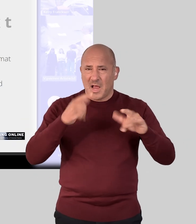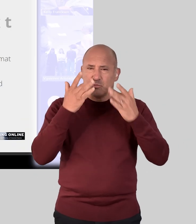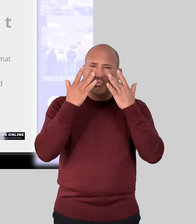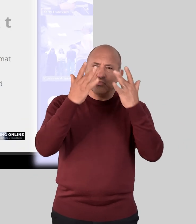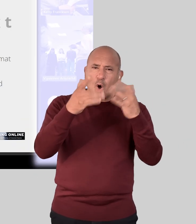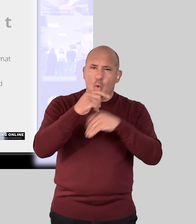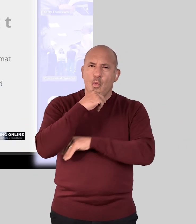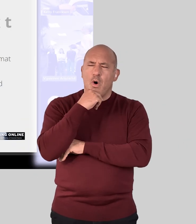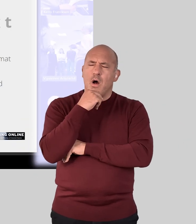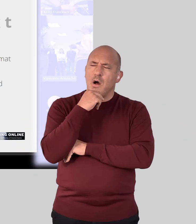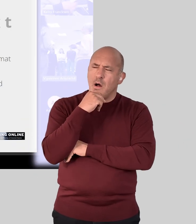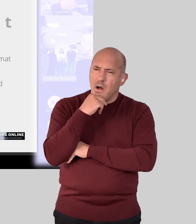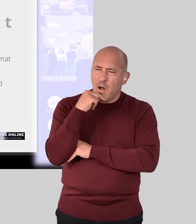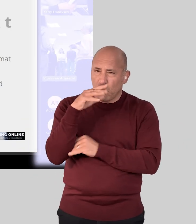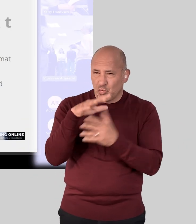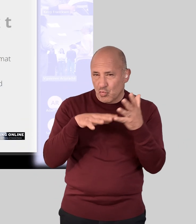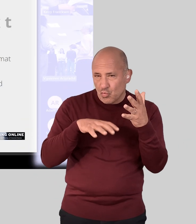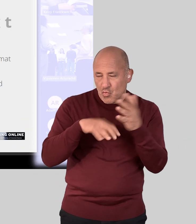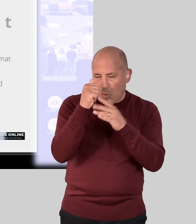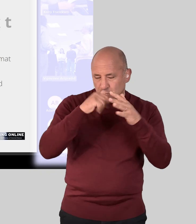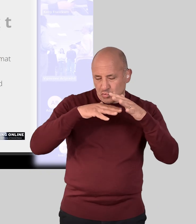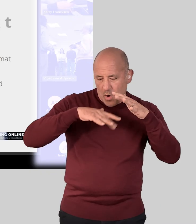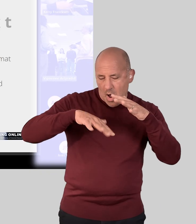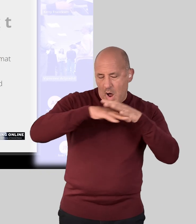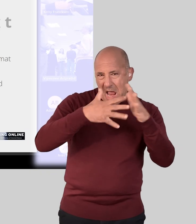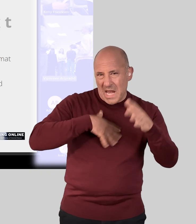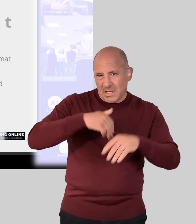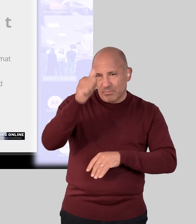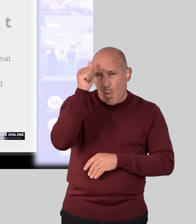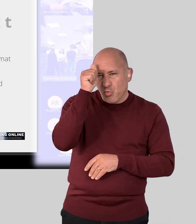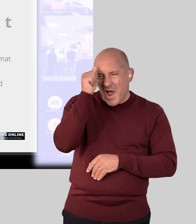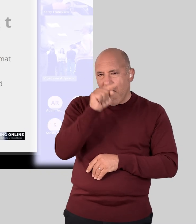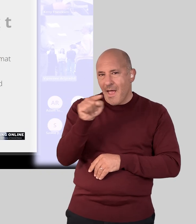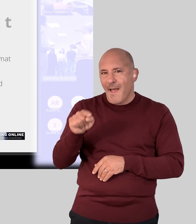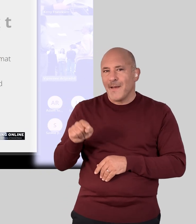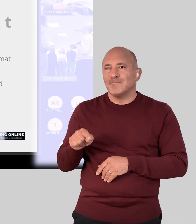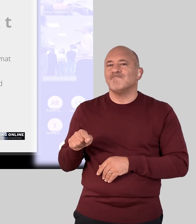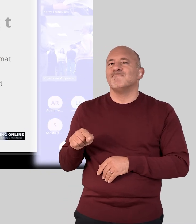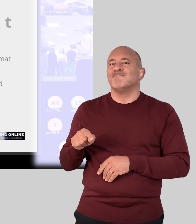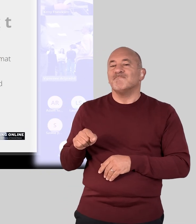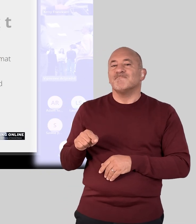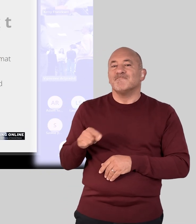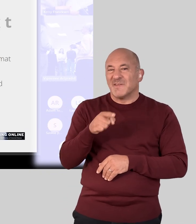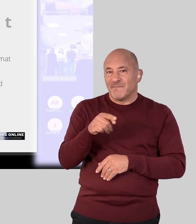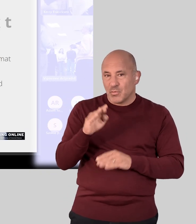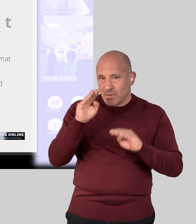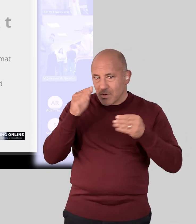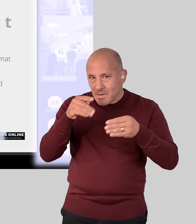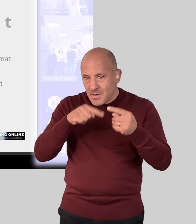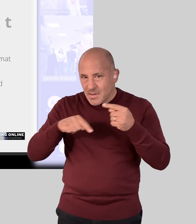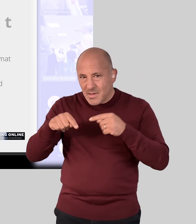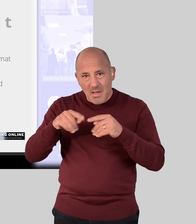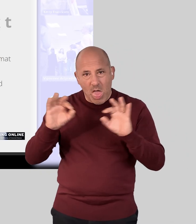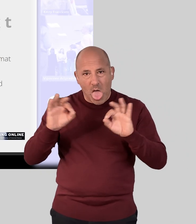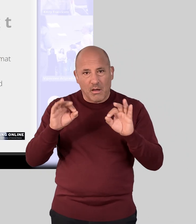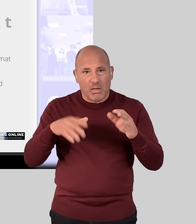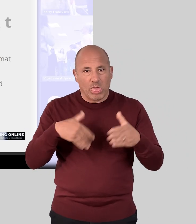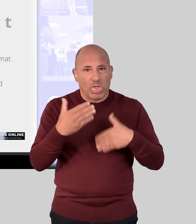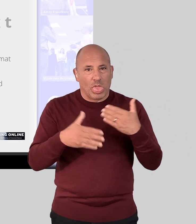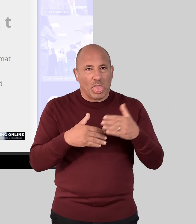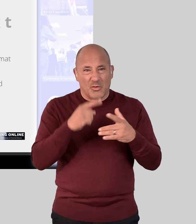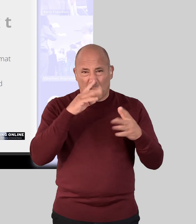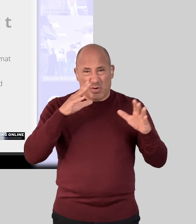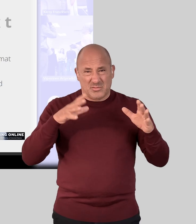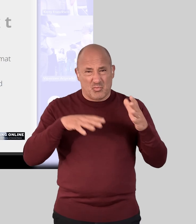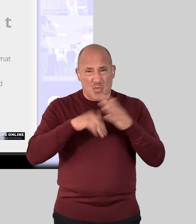can attempt to illustrate an idea of these important cultural nuances, and that if they're left attended